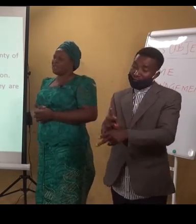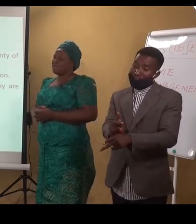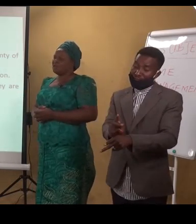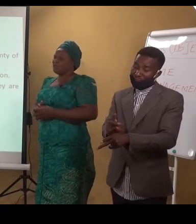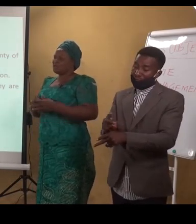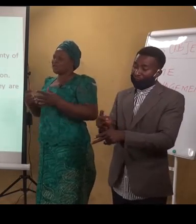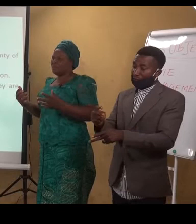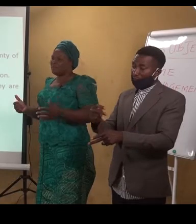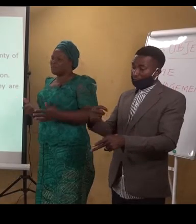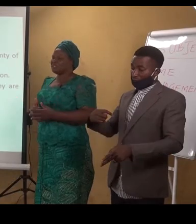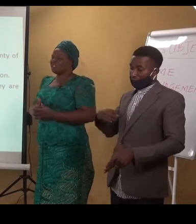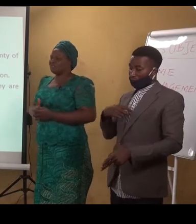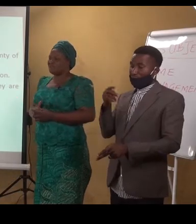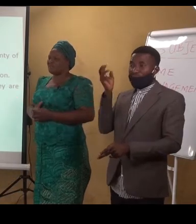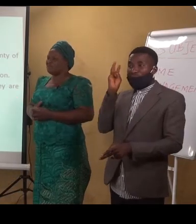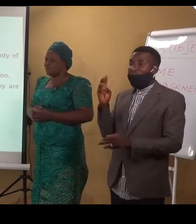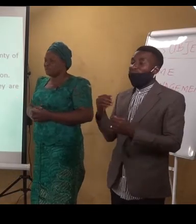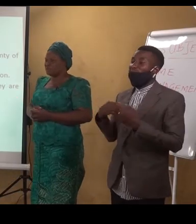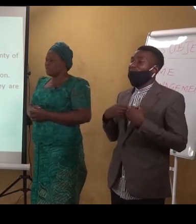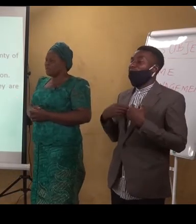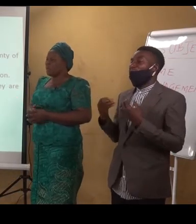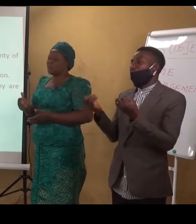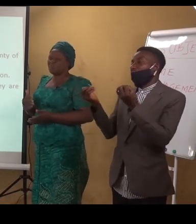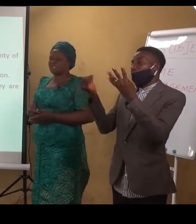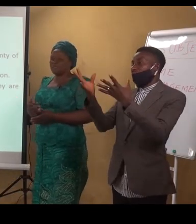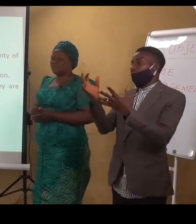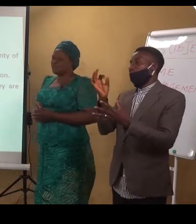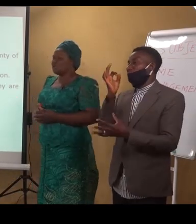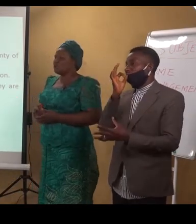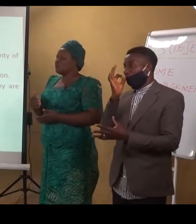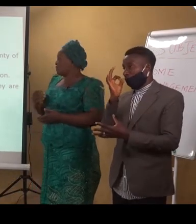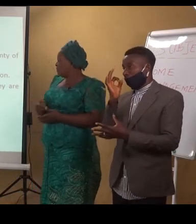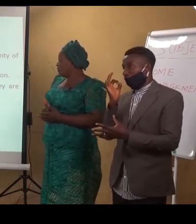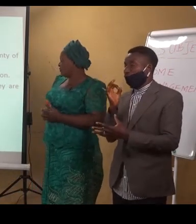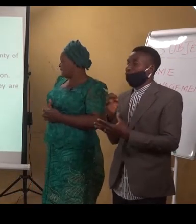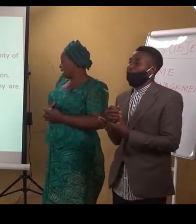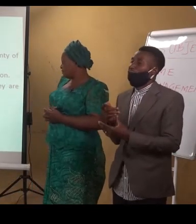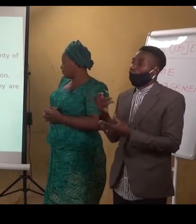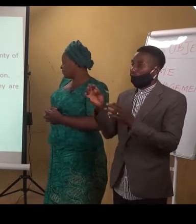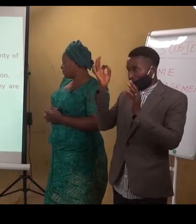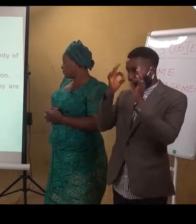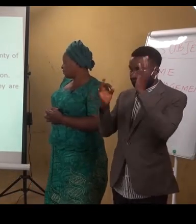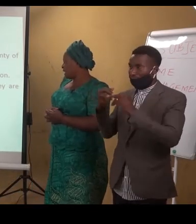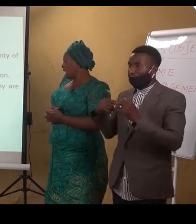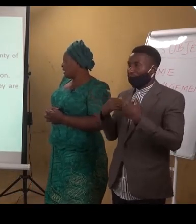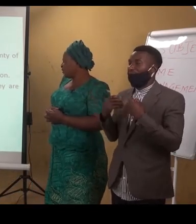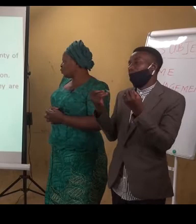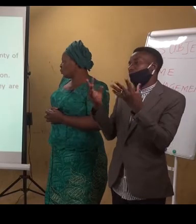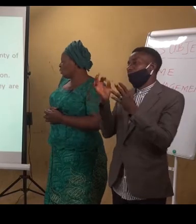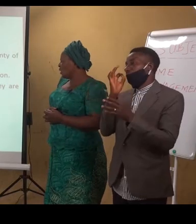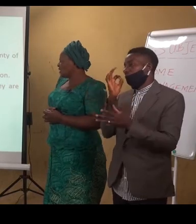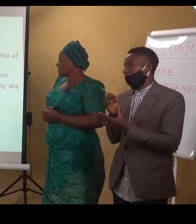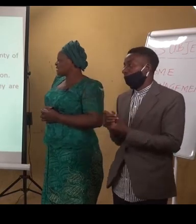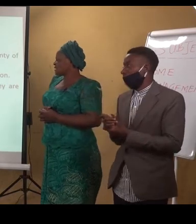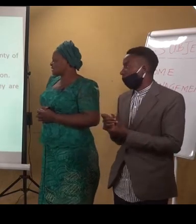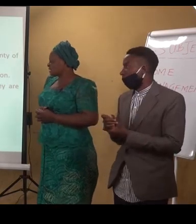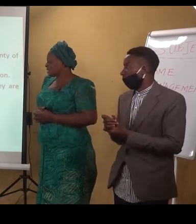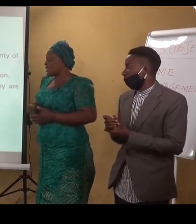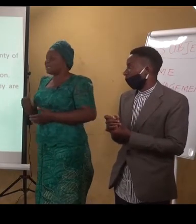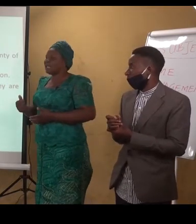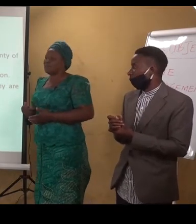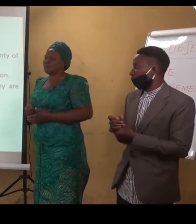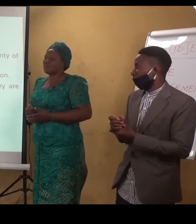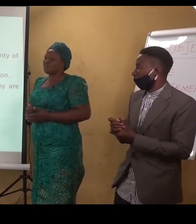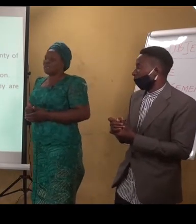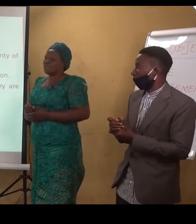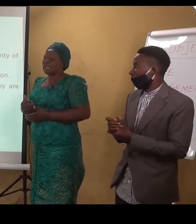family which can be used in the family menu, not repeating food oftentimes. And then to prolong its